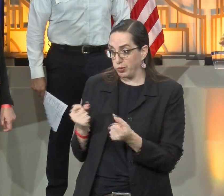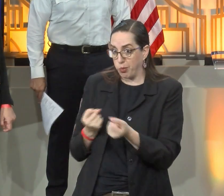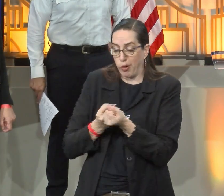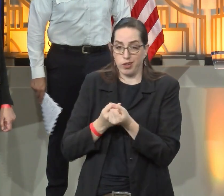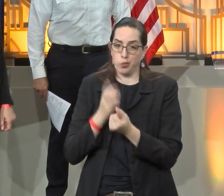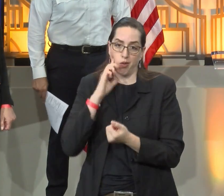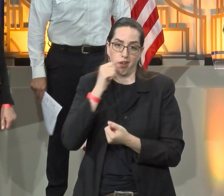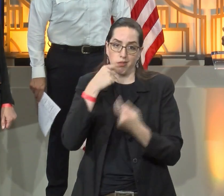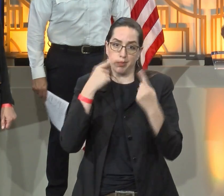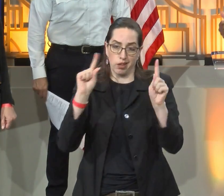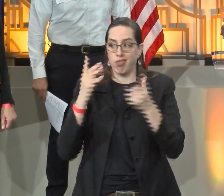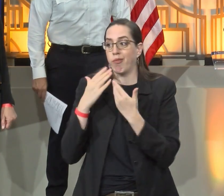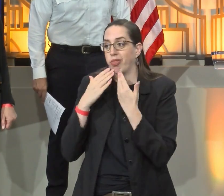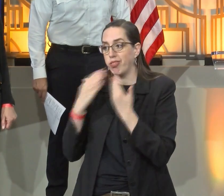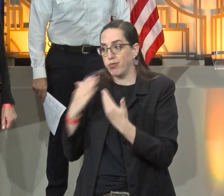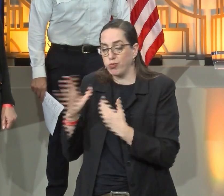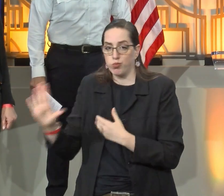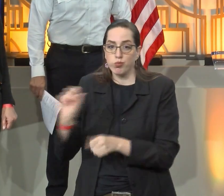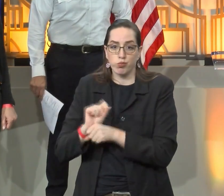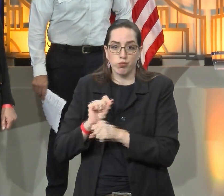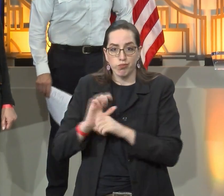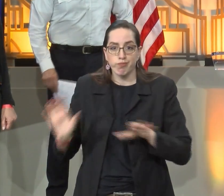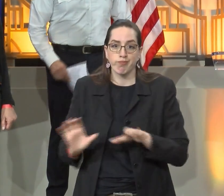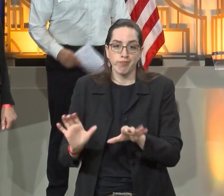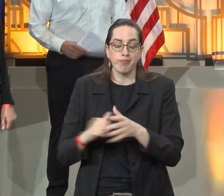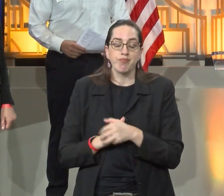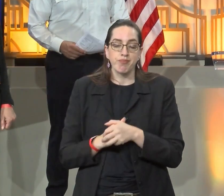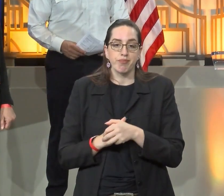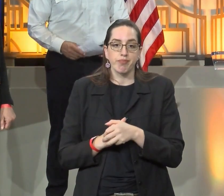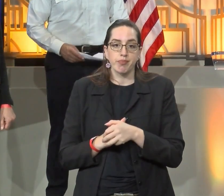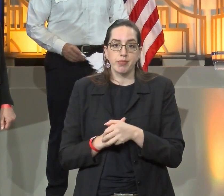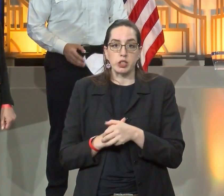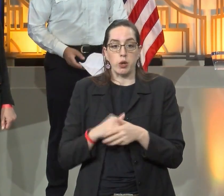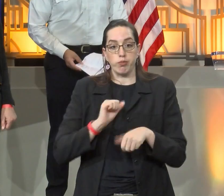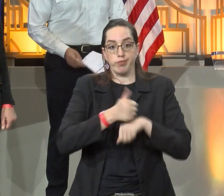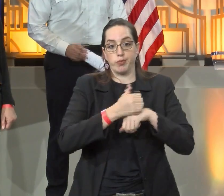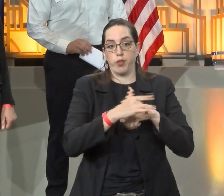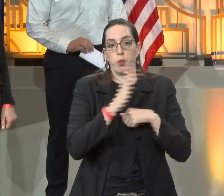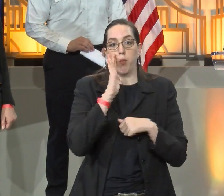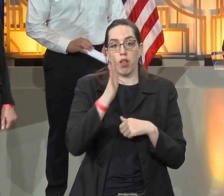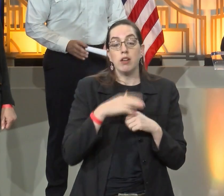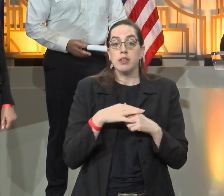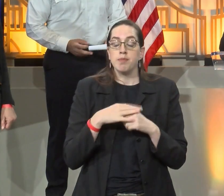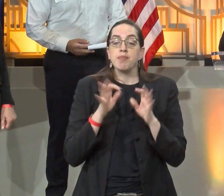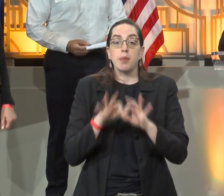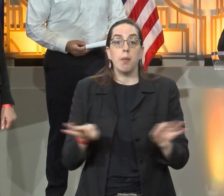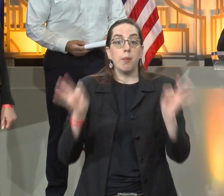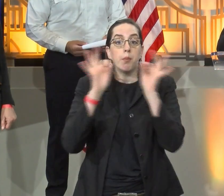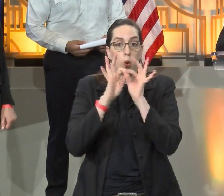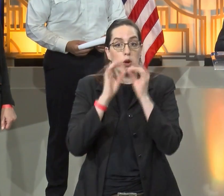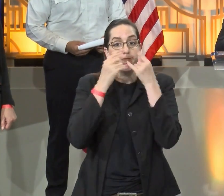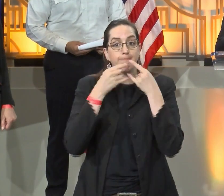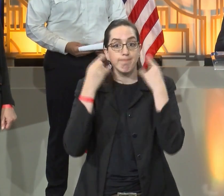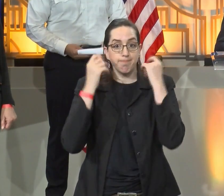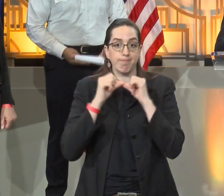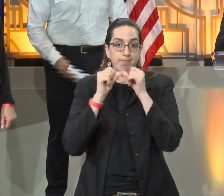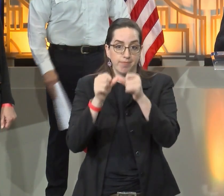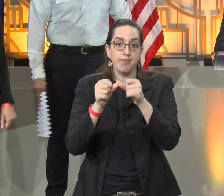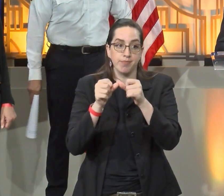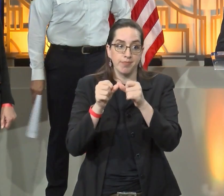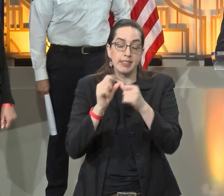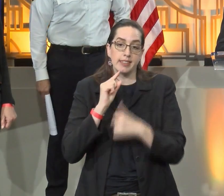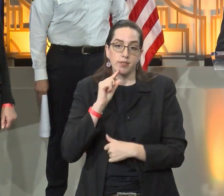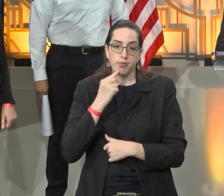not be happening. So thank you, Councilmember, and so that site will be available. It is important to mask up, to take this virus very,